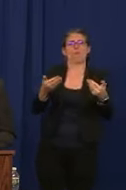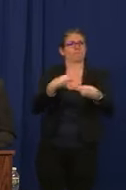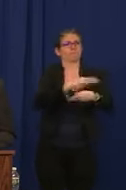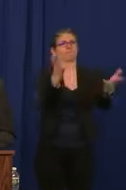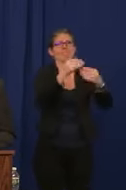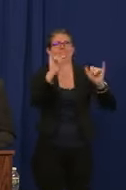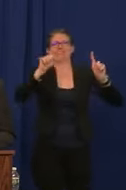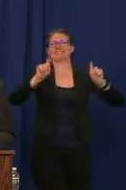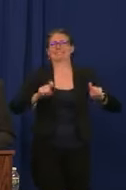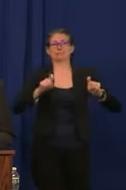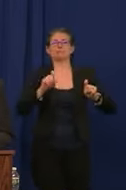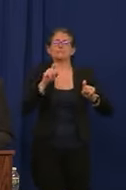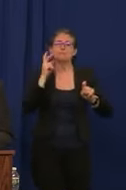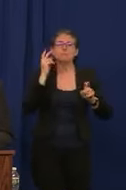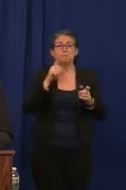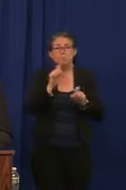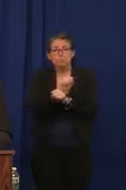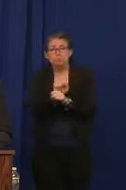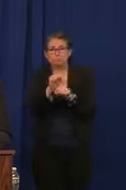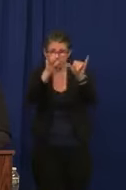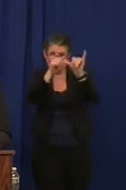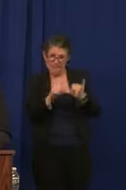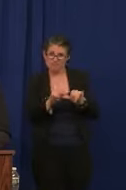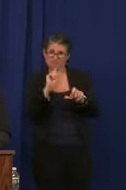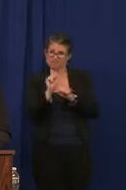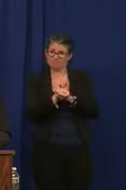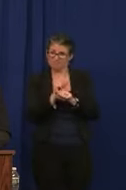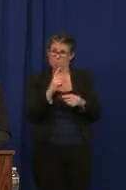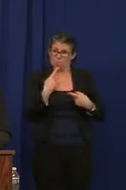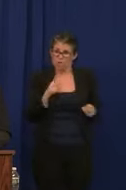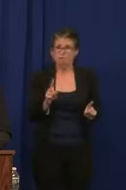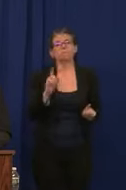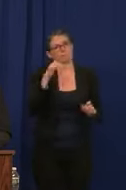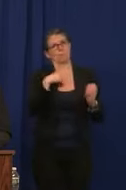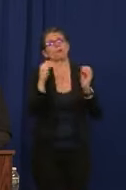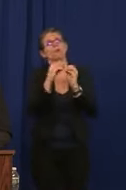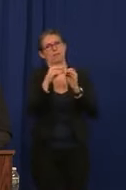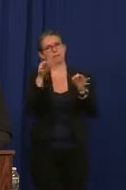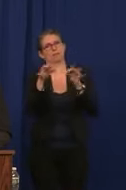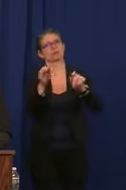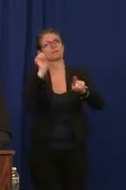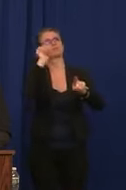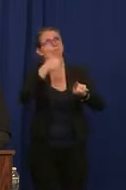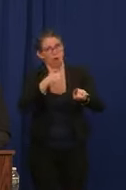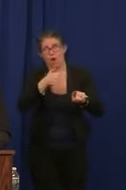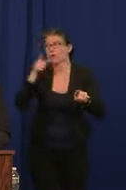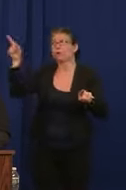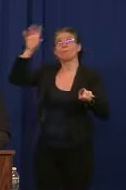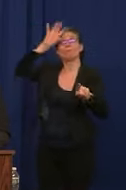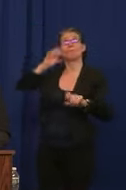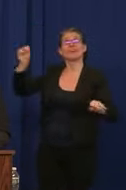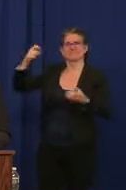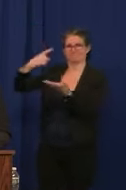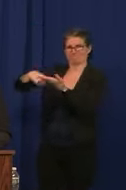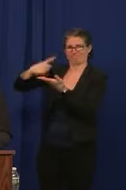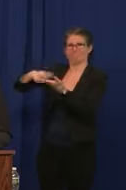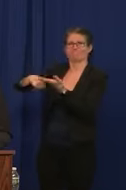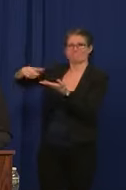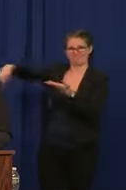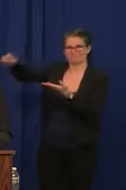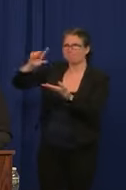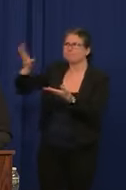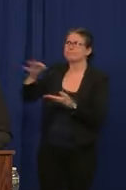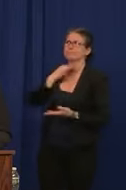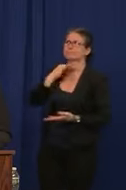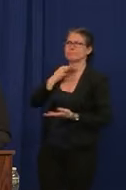discuss on the call with the president tomorrow, because he's been talking about that as well. Mm-hmm. On the other tests, Dr. Shah can relate what we have capacity for